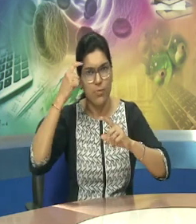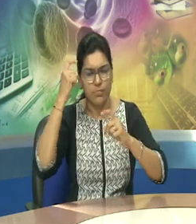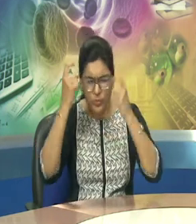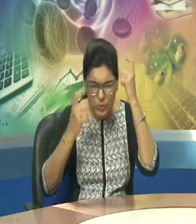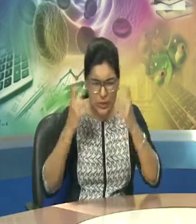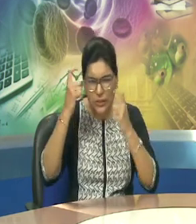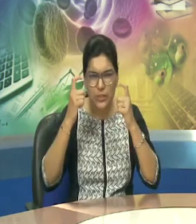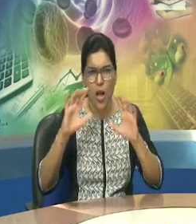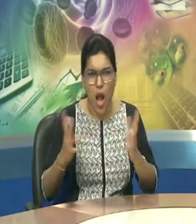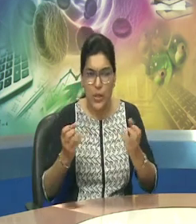Creativity.